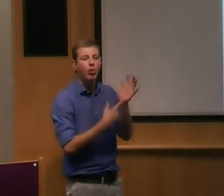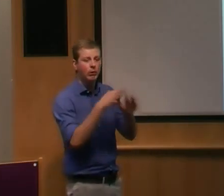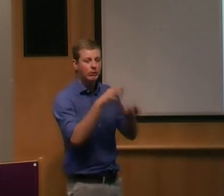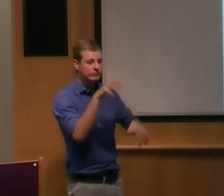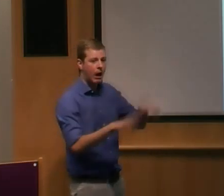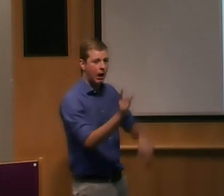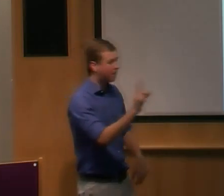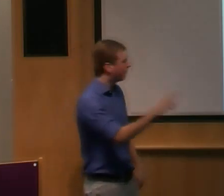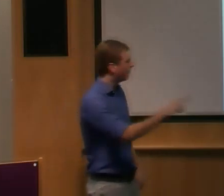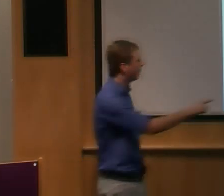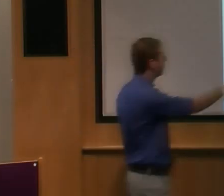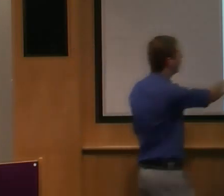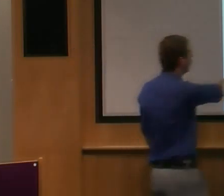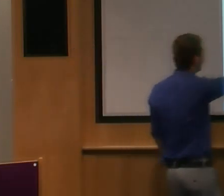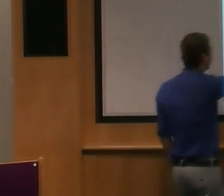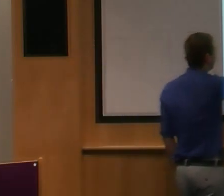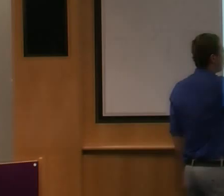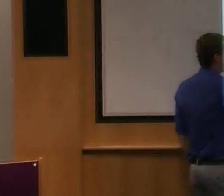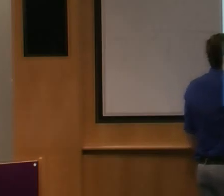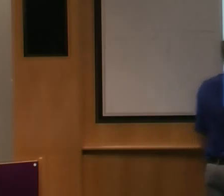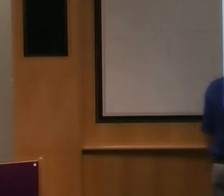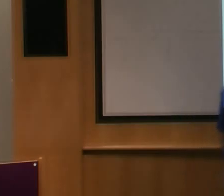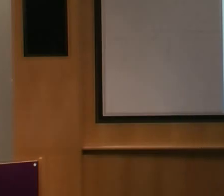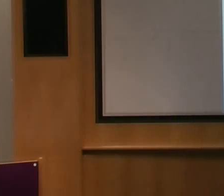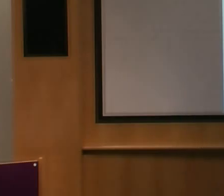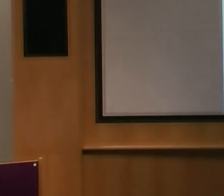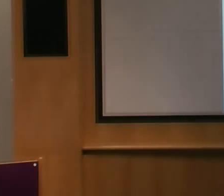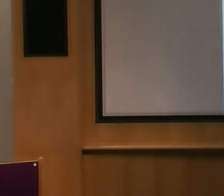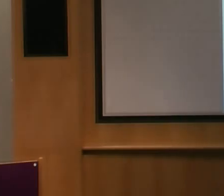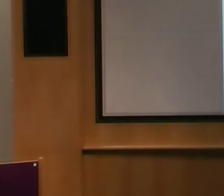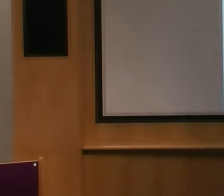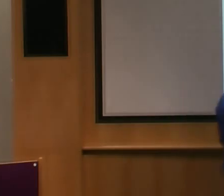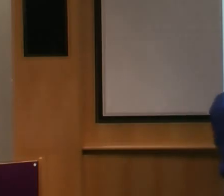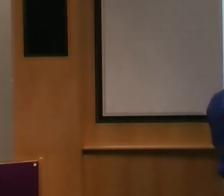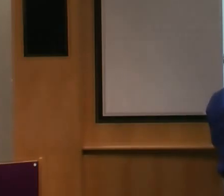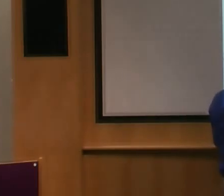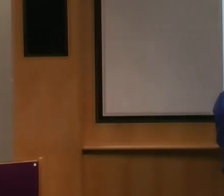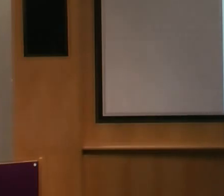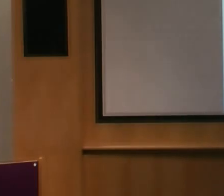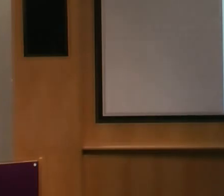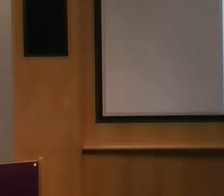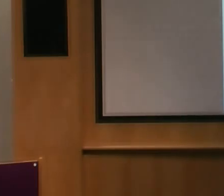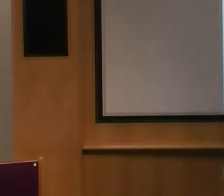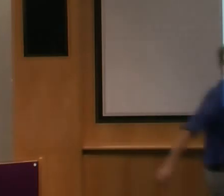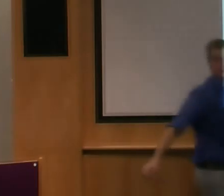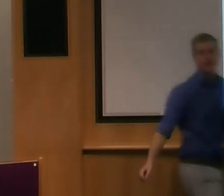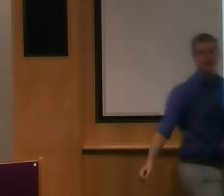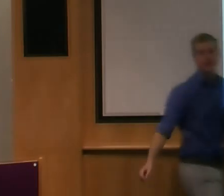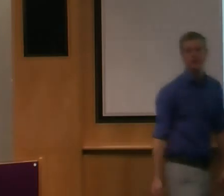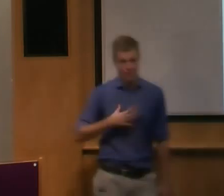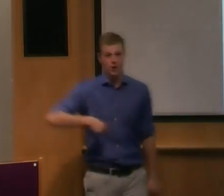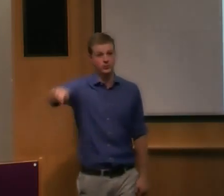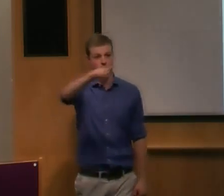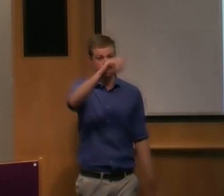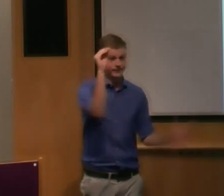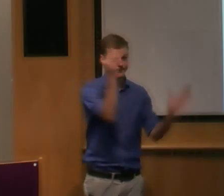it. Just Google the UN Convention on the Rights of Persons with Disabilities. That's what